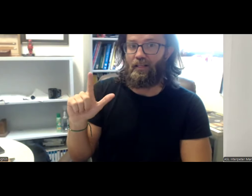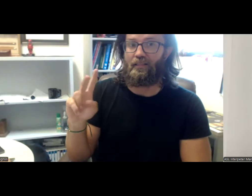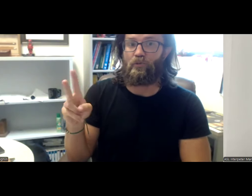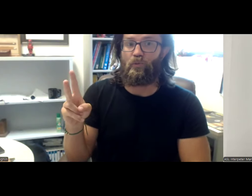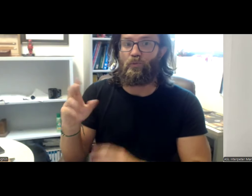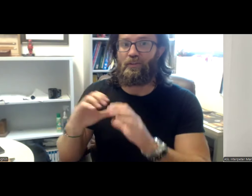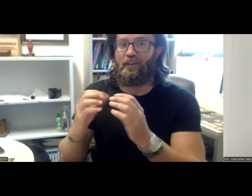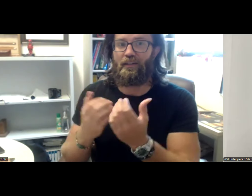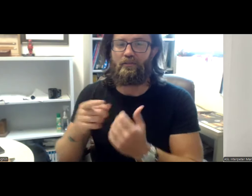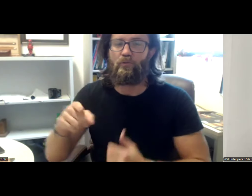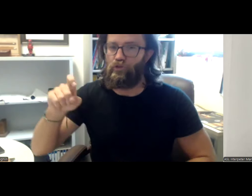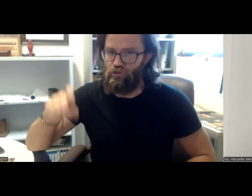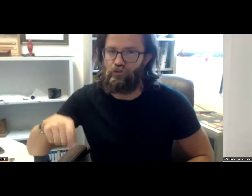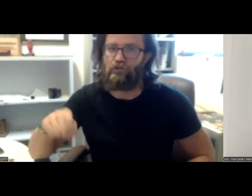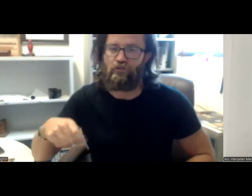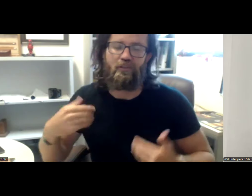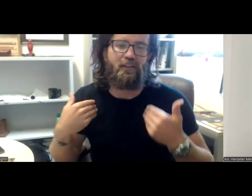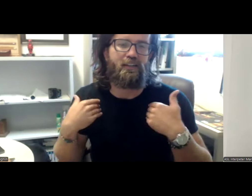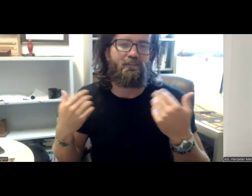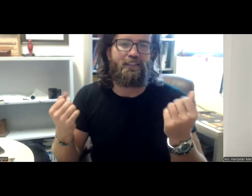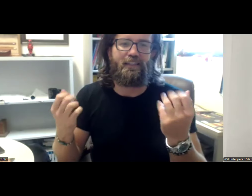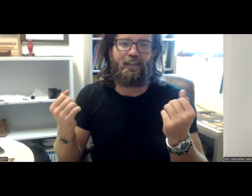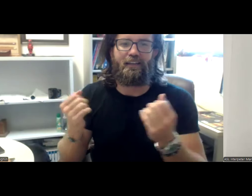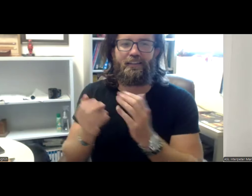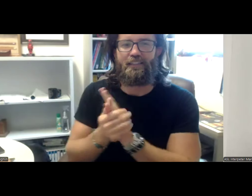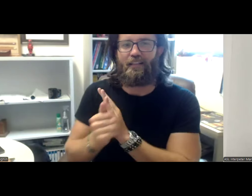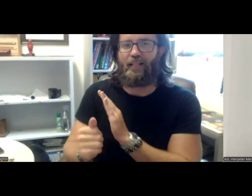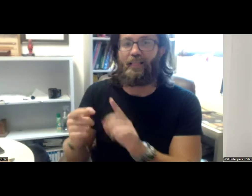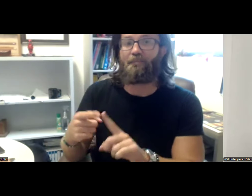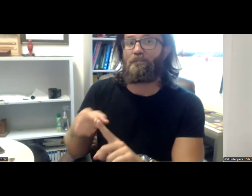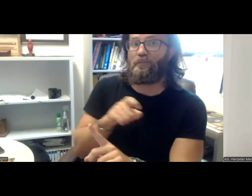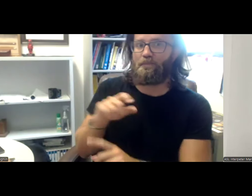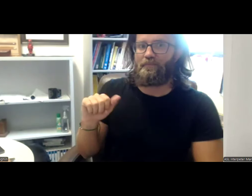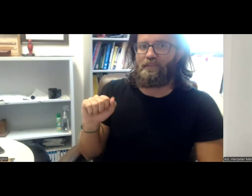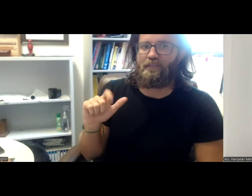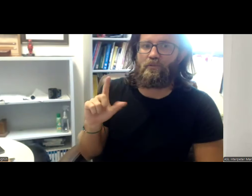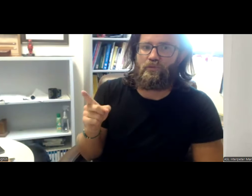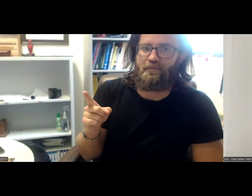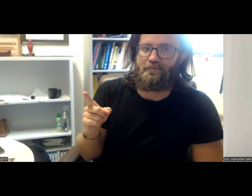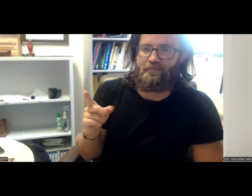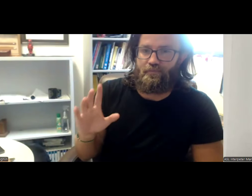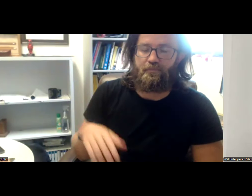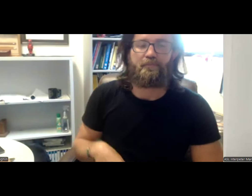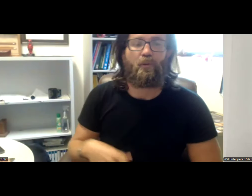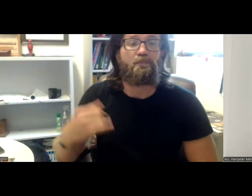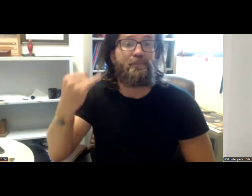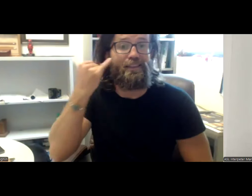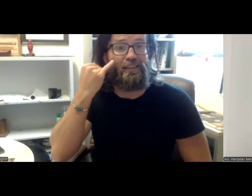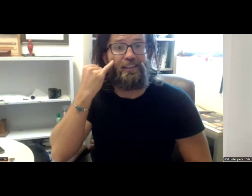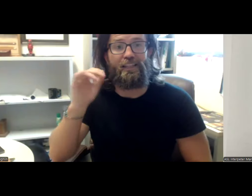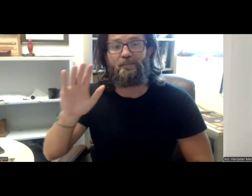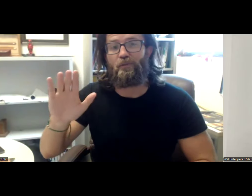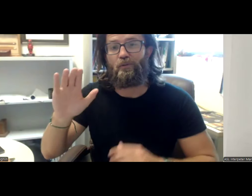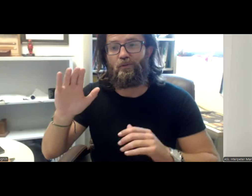So what you should at your level, ASL 2, be able to understand because